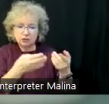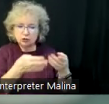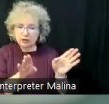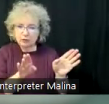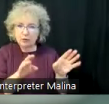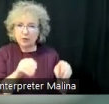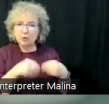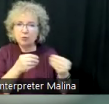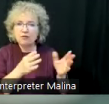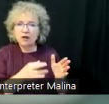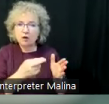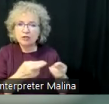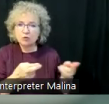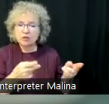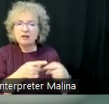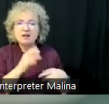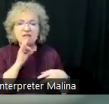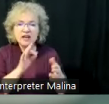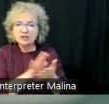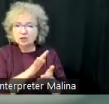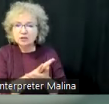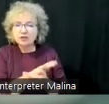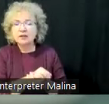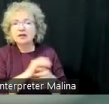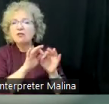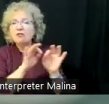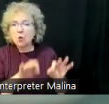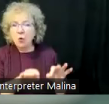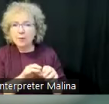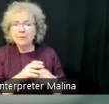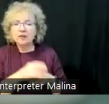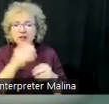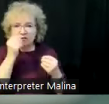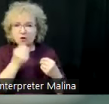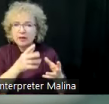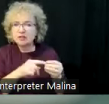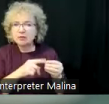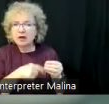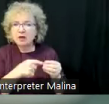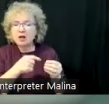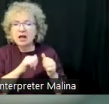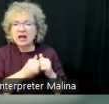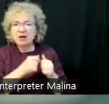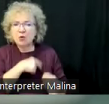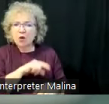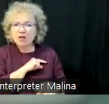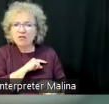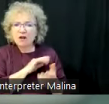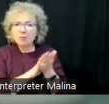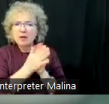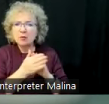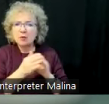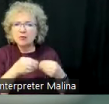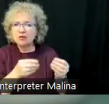So we've got fact sheets. We've got forms. We've got information about what it takes to qualify to be a provider.